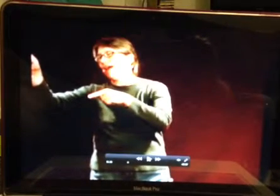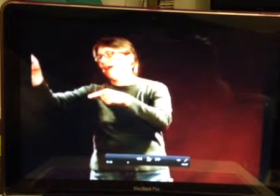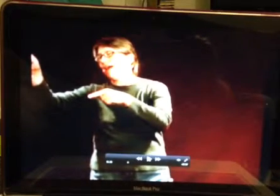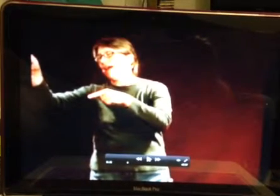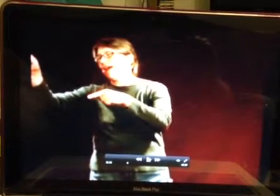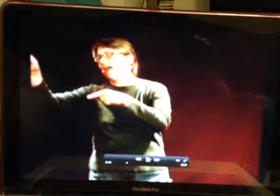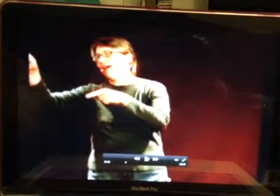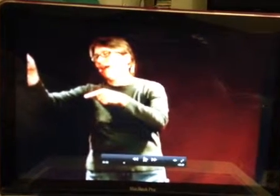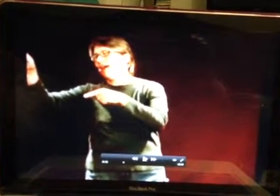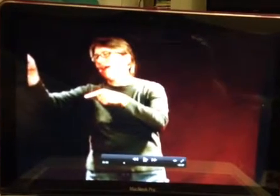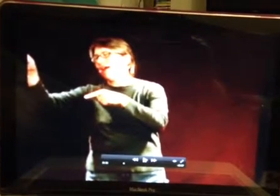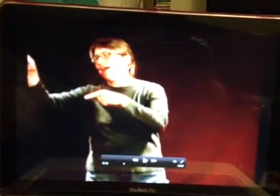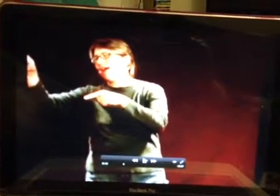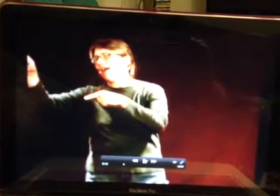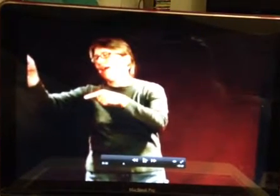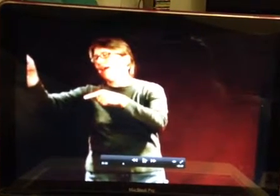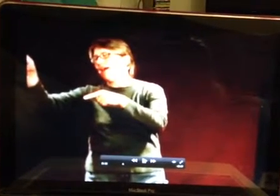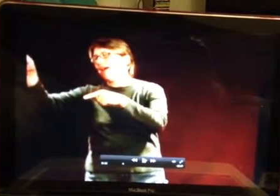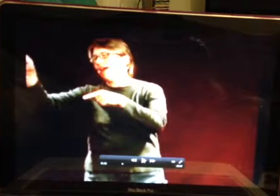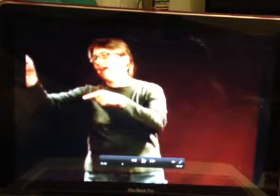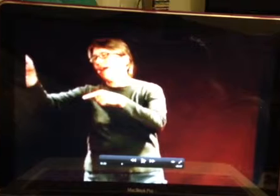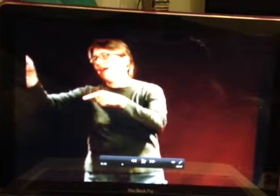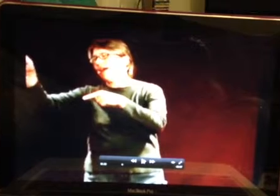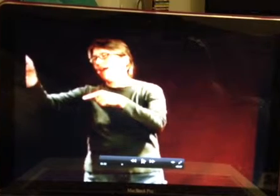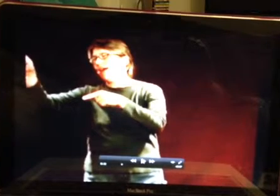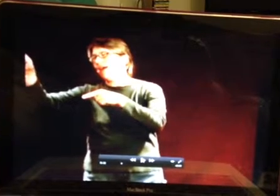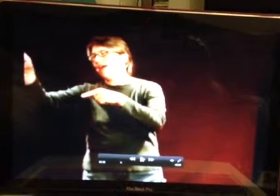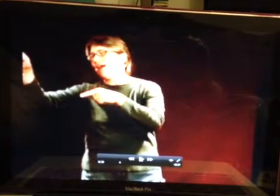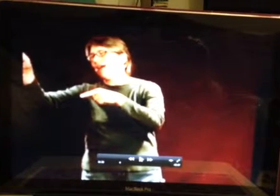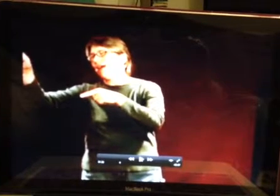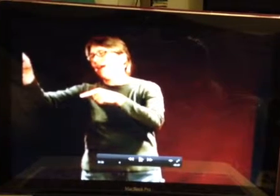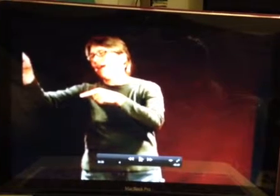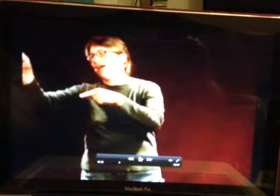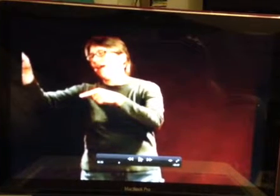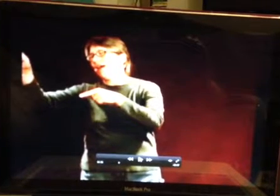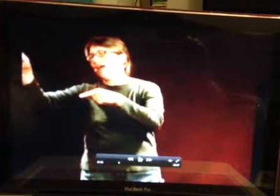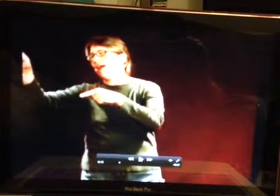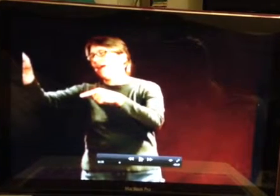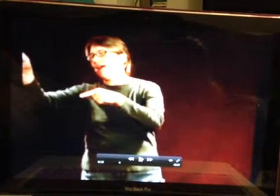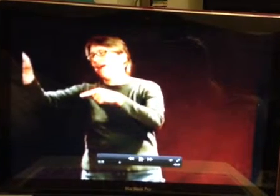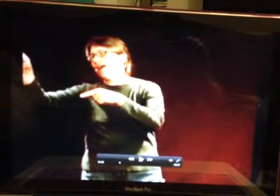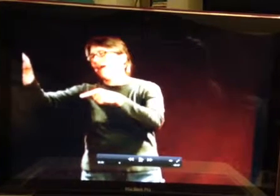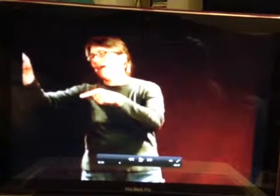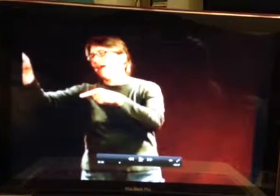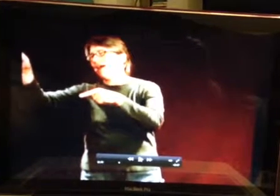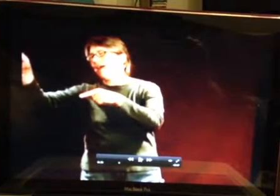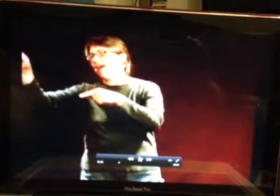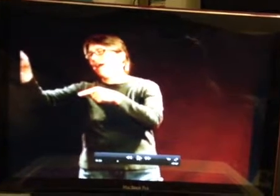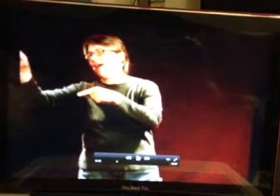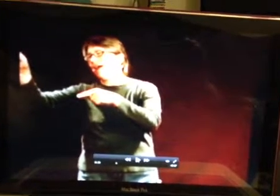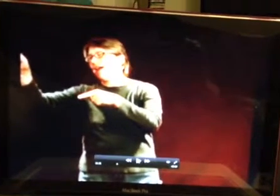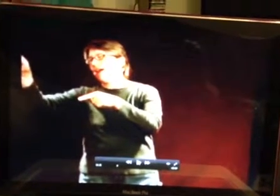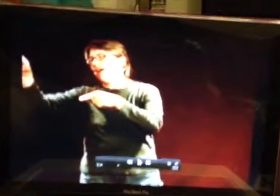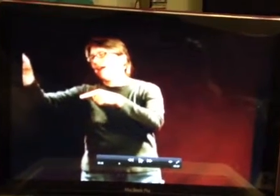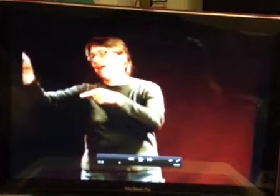and we parked, and then we had to walk a mile, and then we got into another car, which then